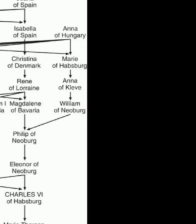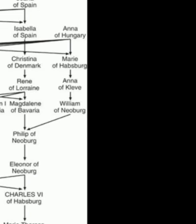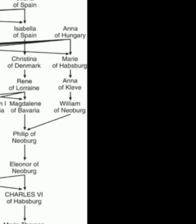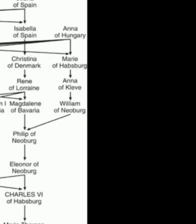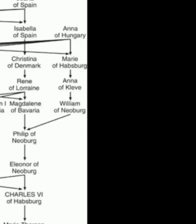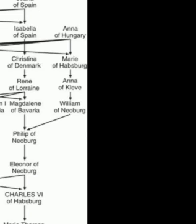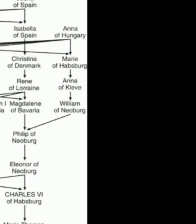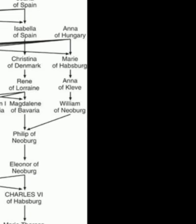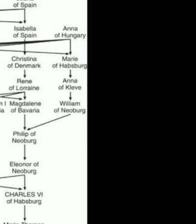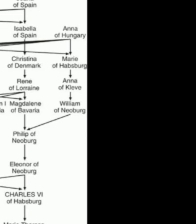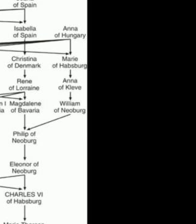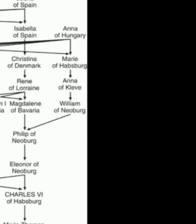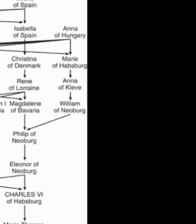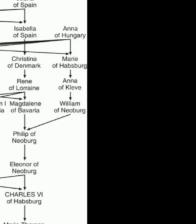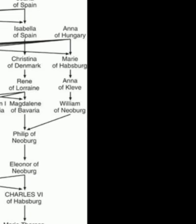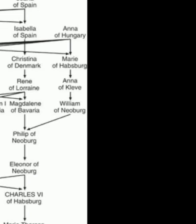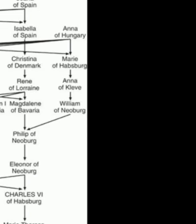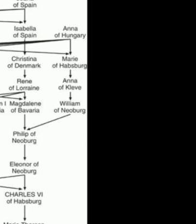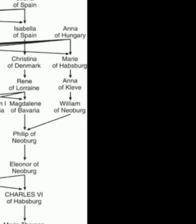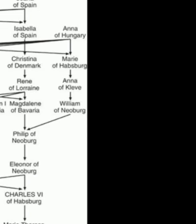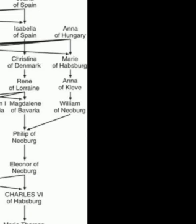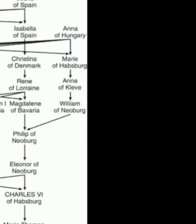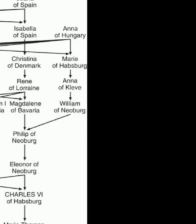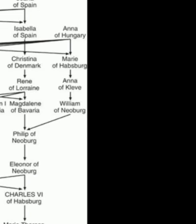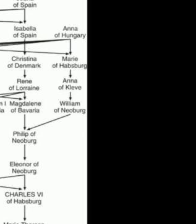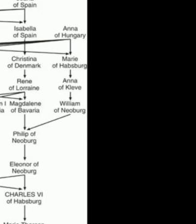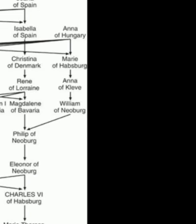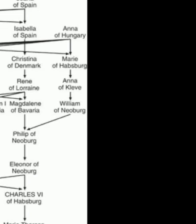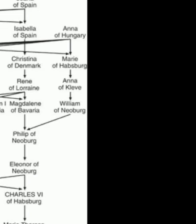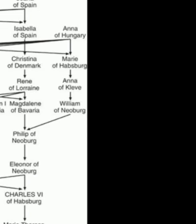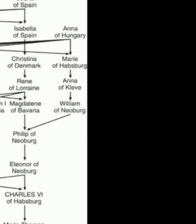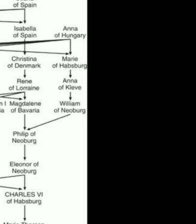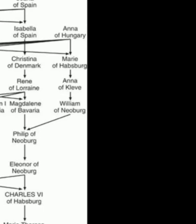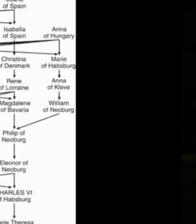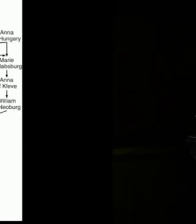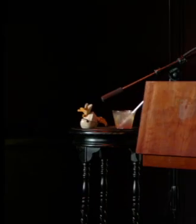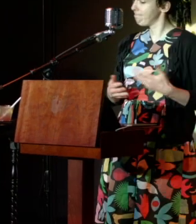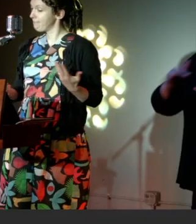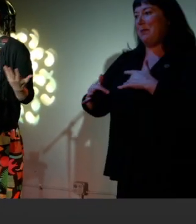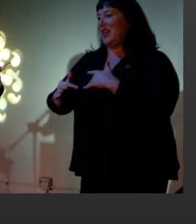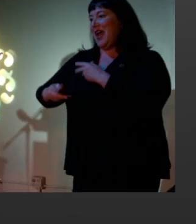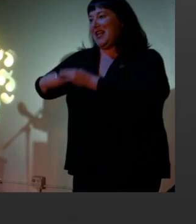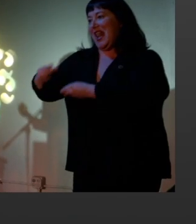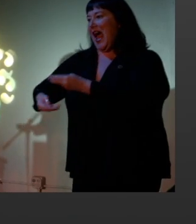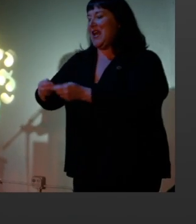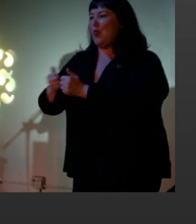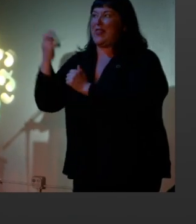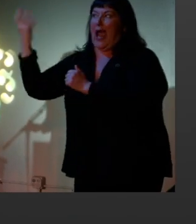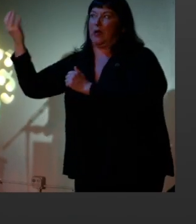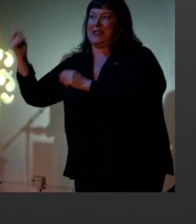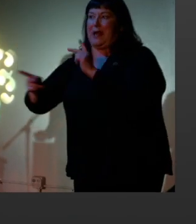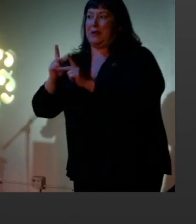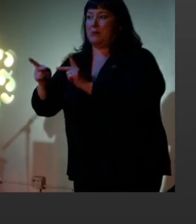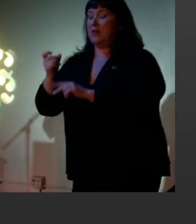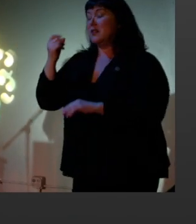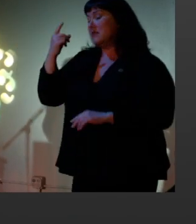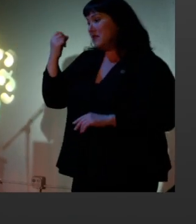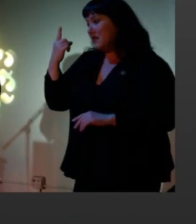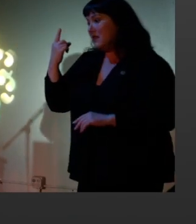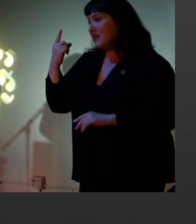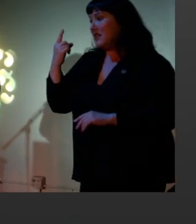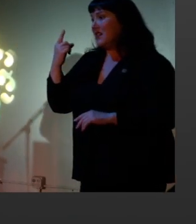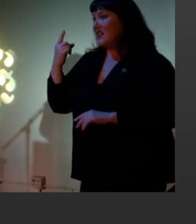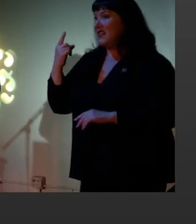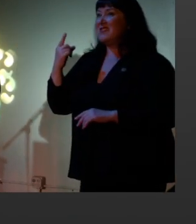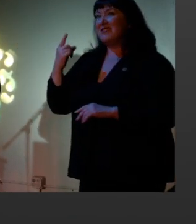other, so as not to taint the bloodline with outsiders. Of course, taint the bloodline is